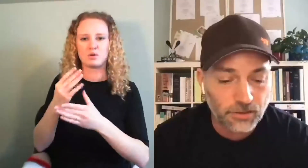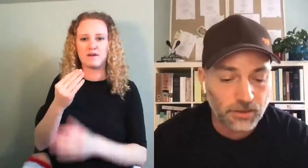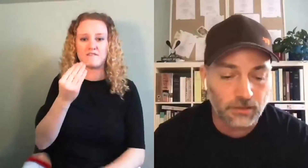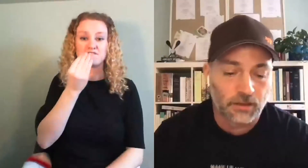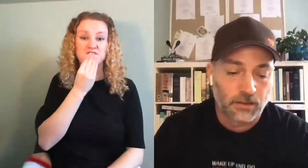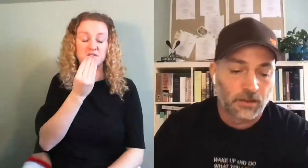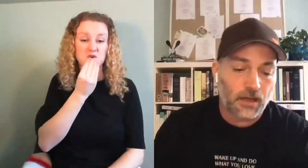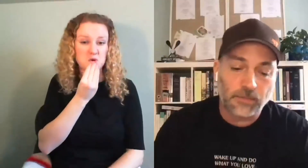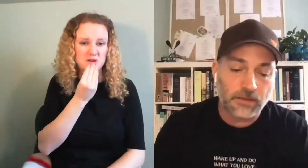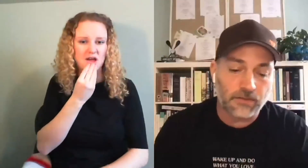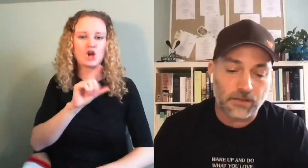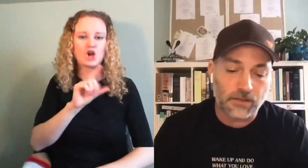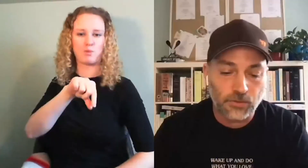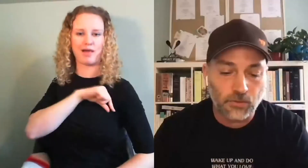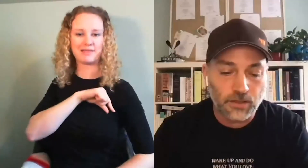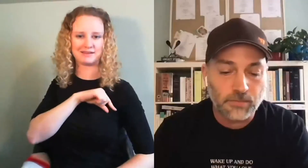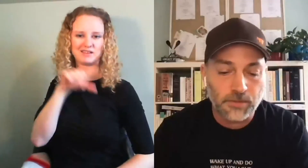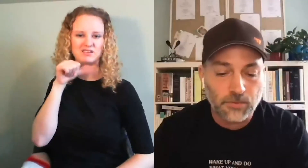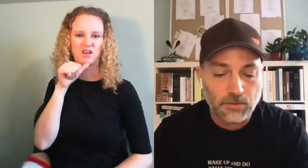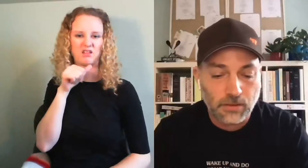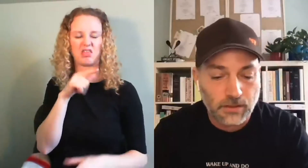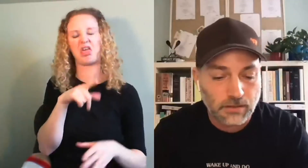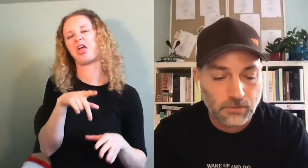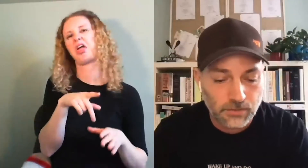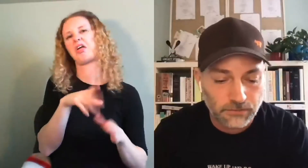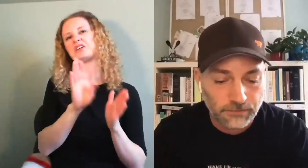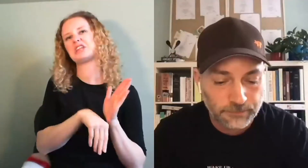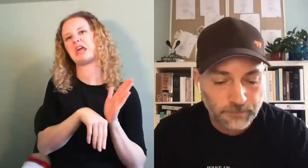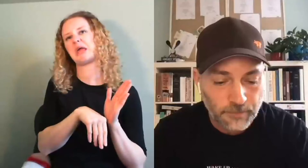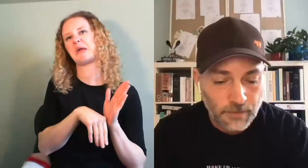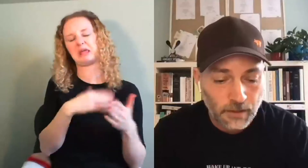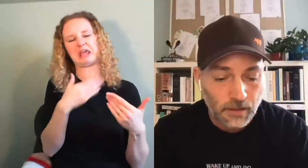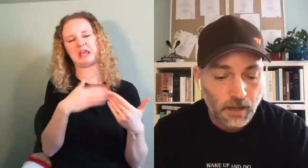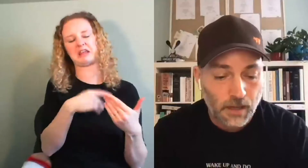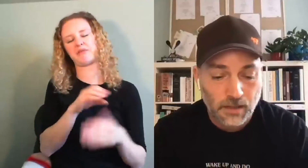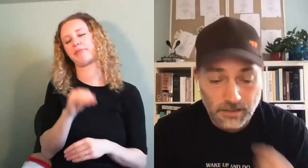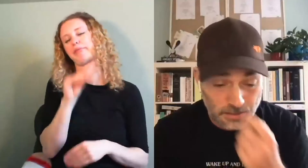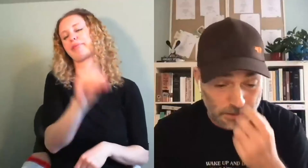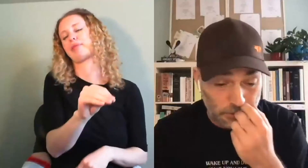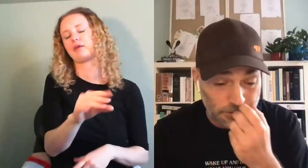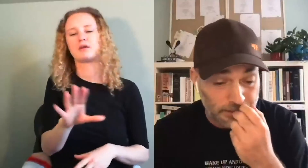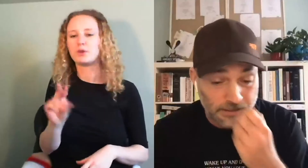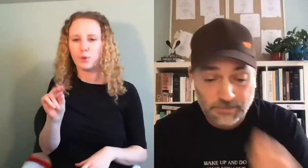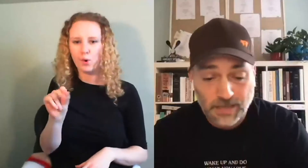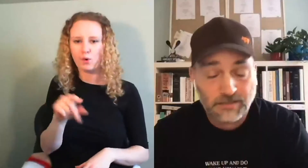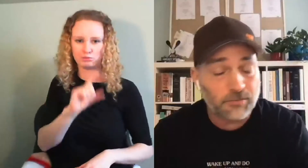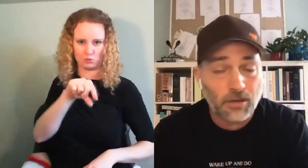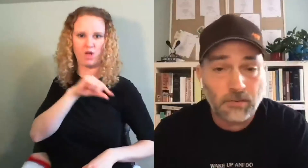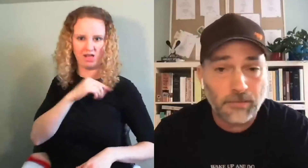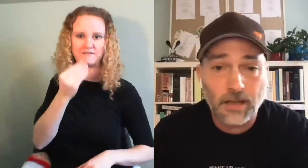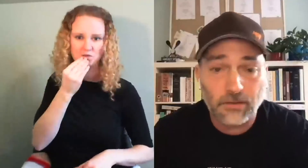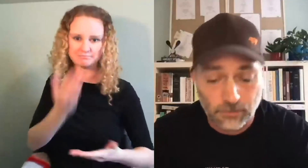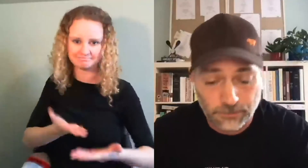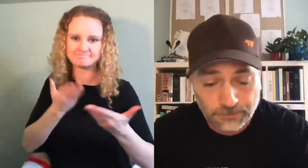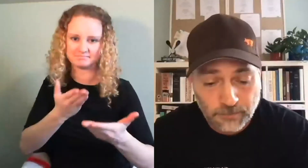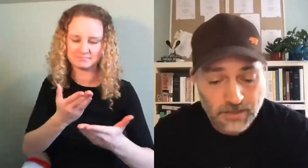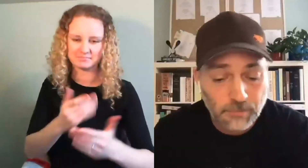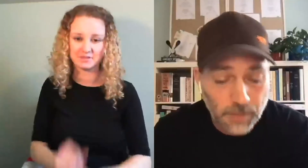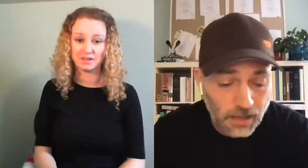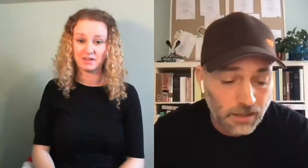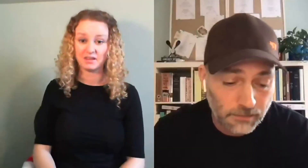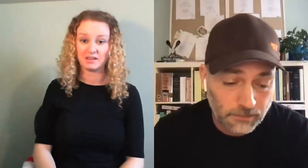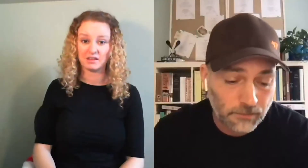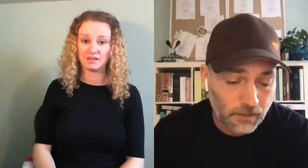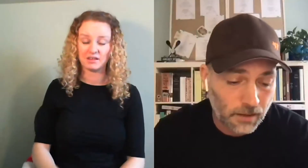batch cooking. I believe that the two don't need to be mutually exclusive. Is it a solution to this massive problem? Hell no. It's